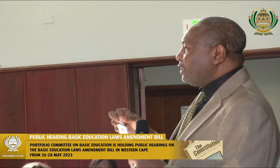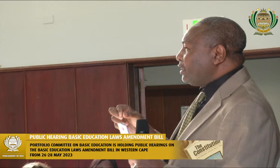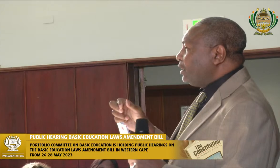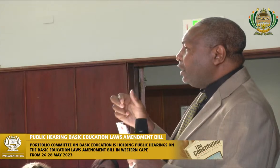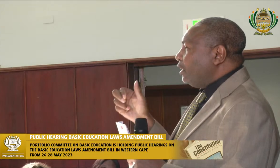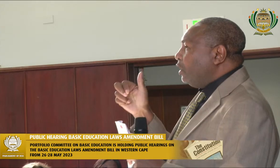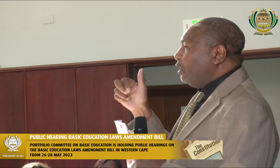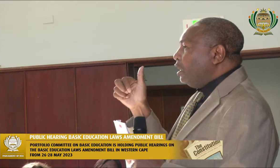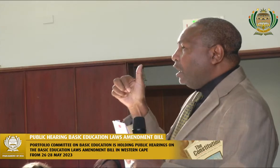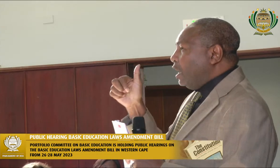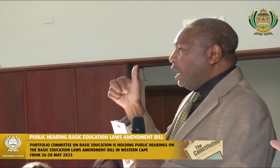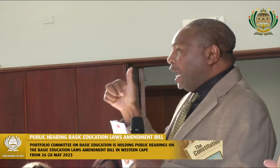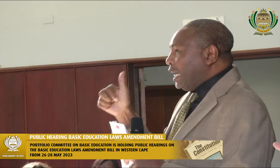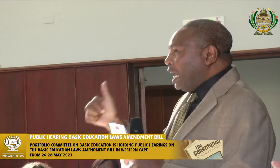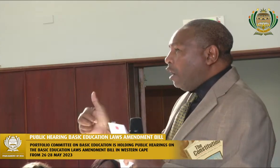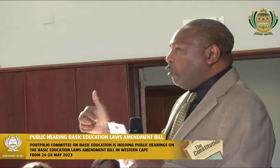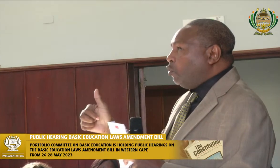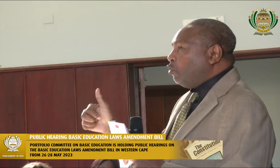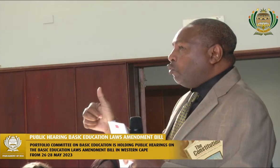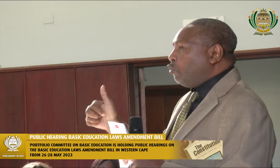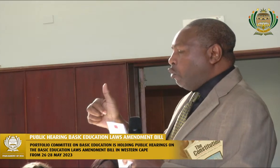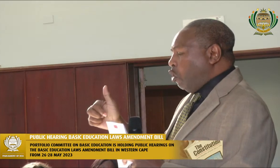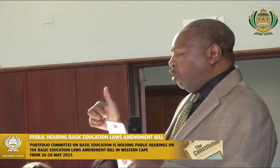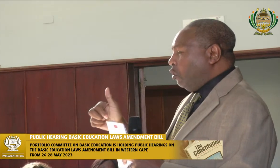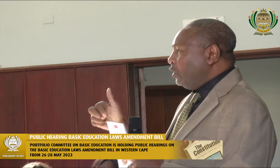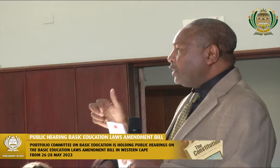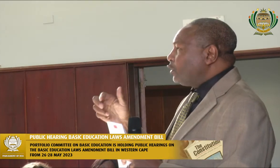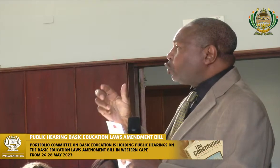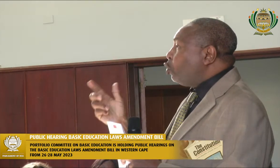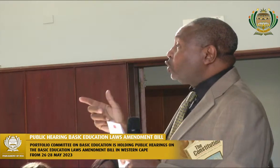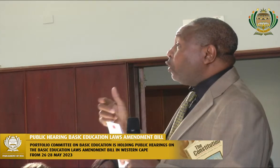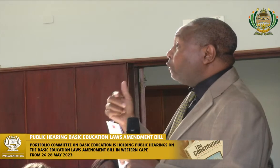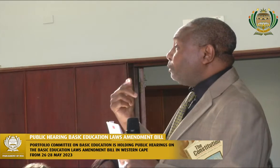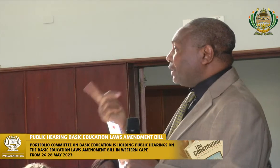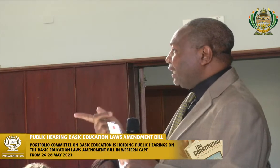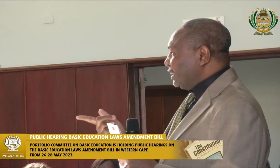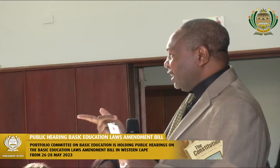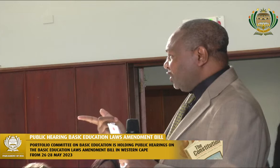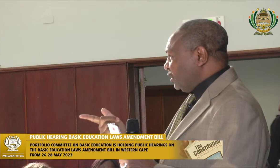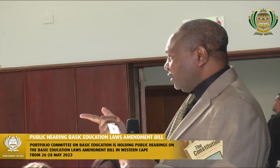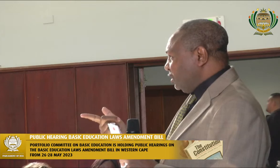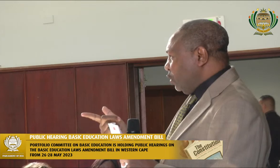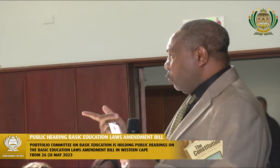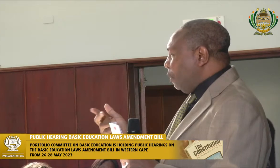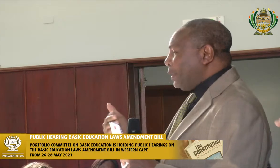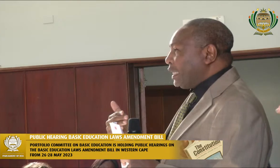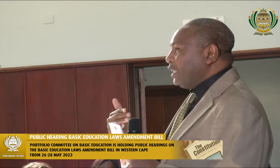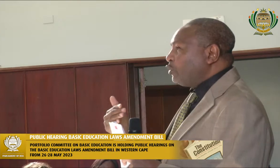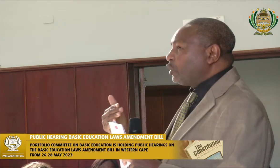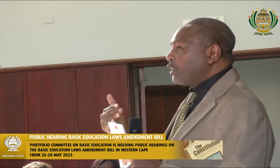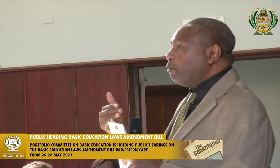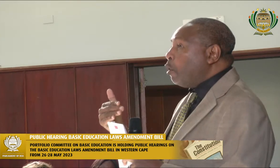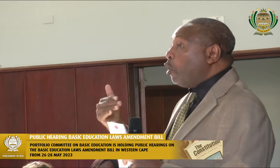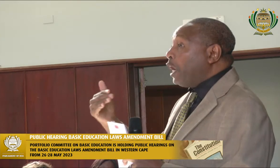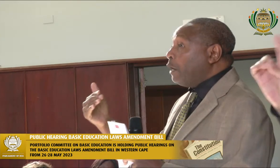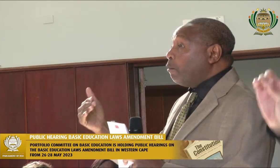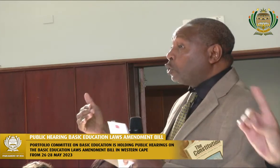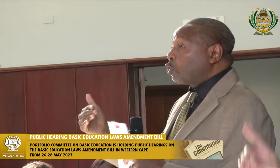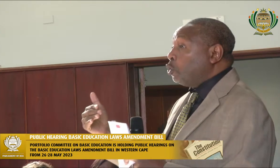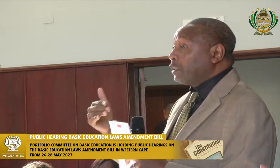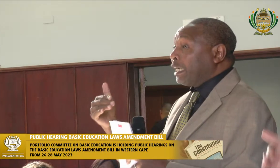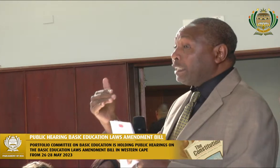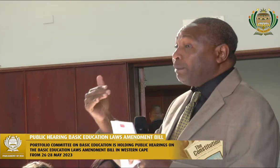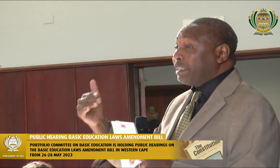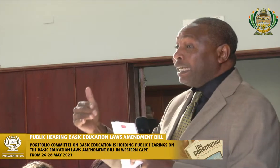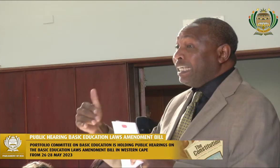current SASA doesn't allow for schools of specializations. We're beginning to see more and